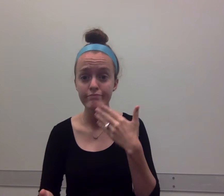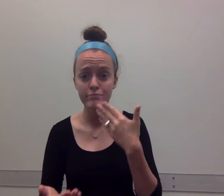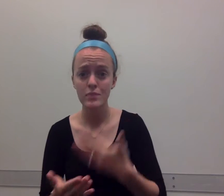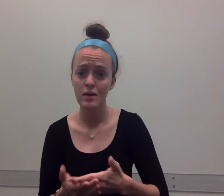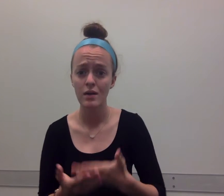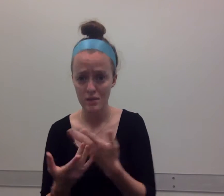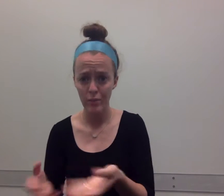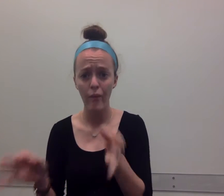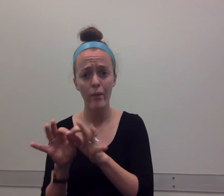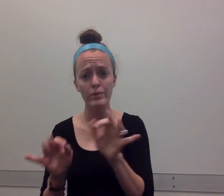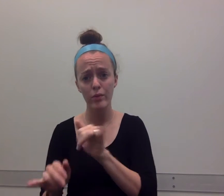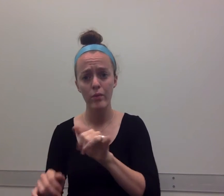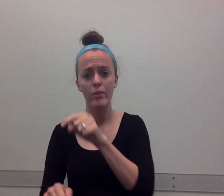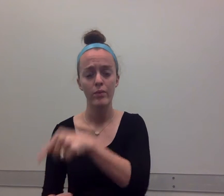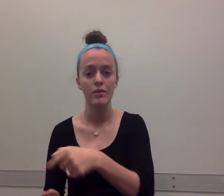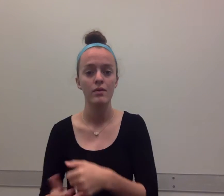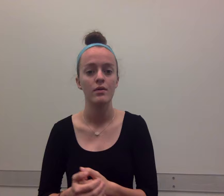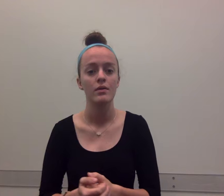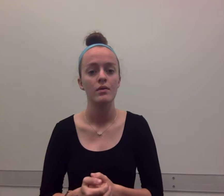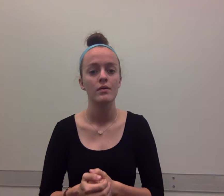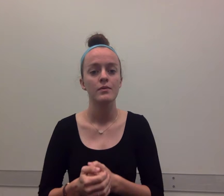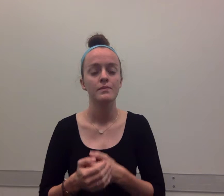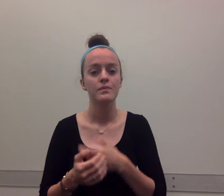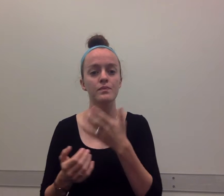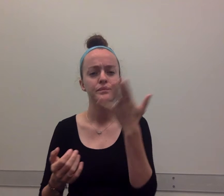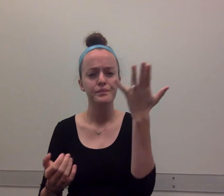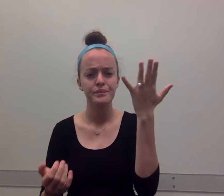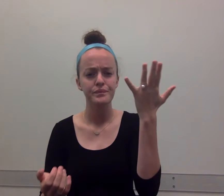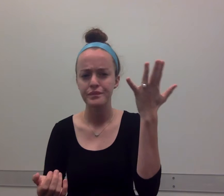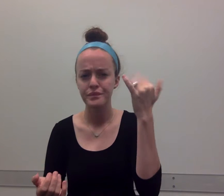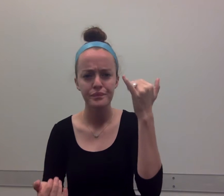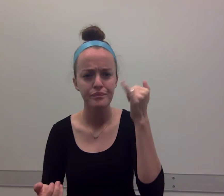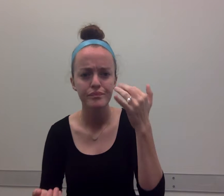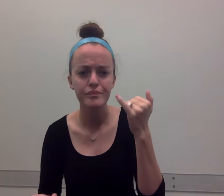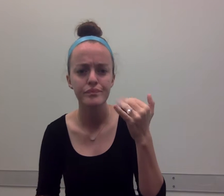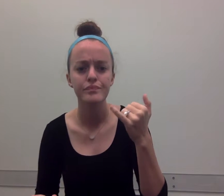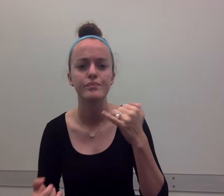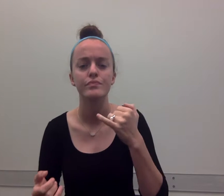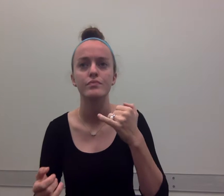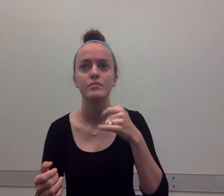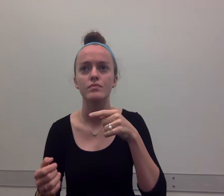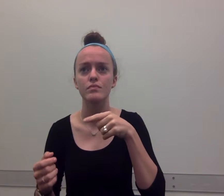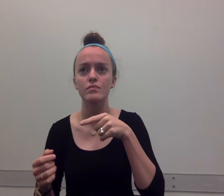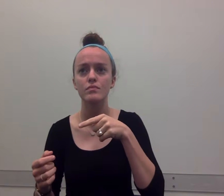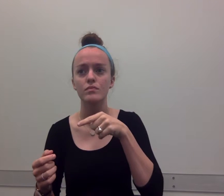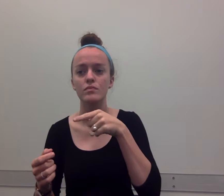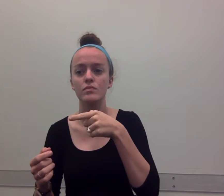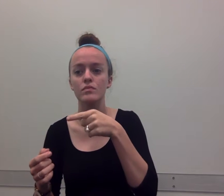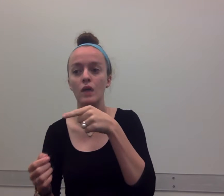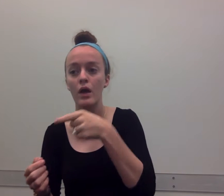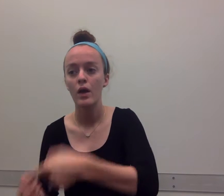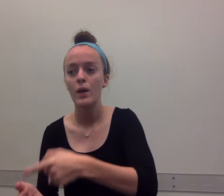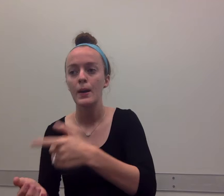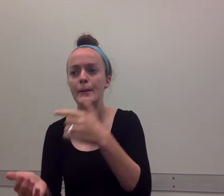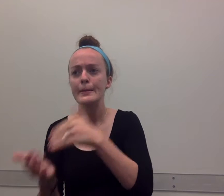part of law school, and mostly because it teaches you how to understand real-world events through